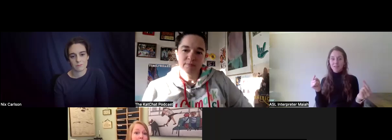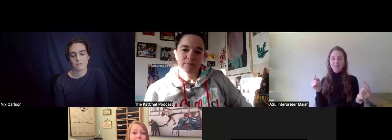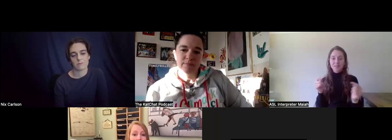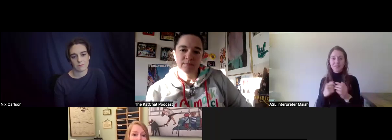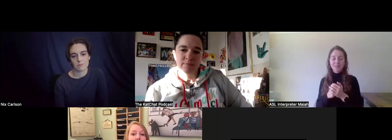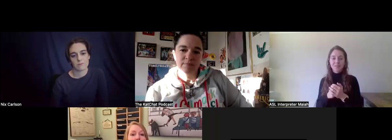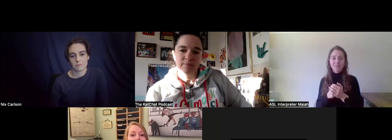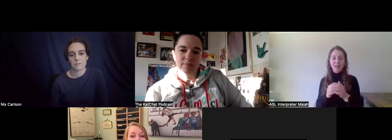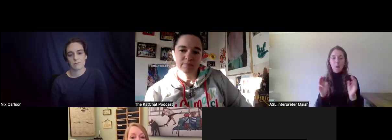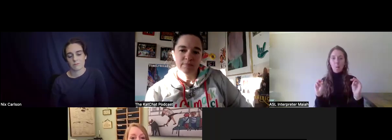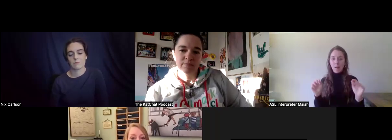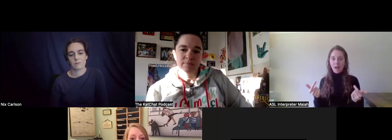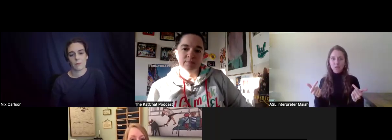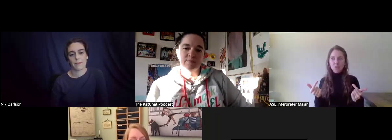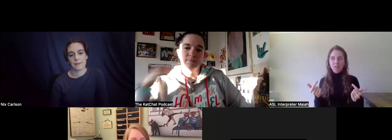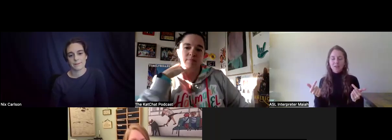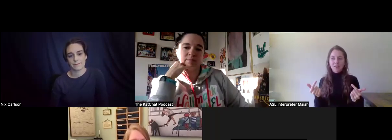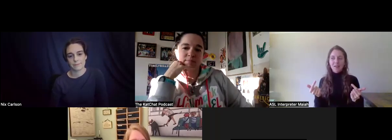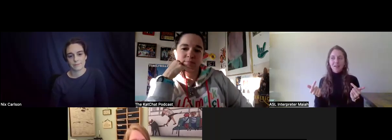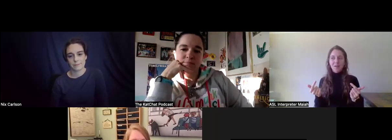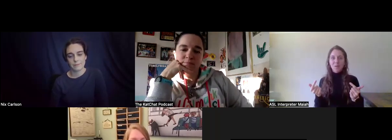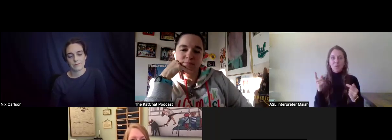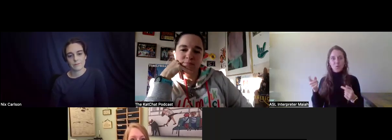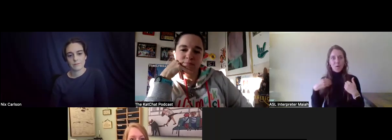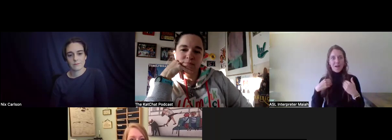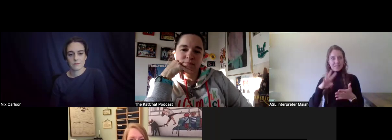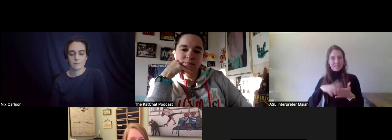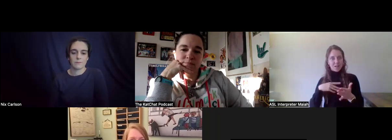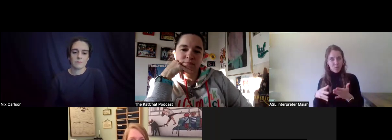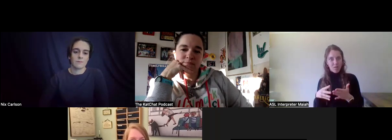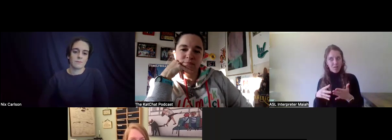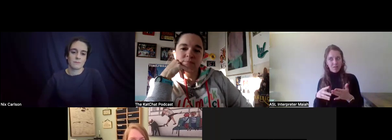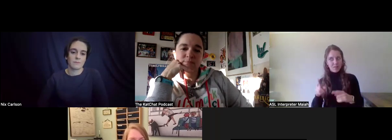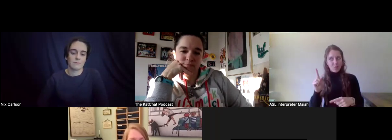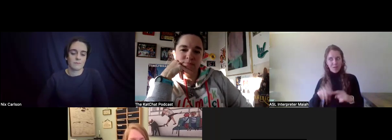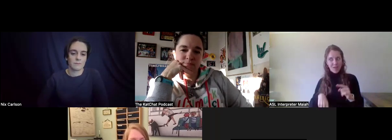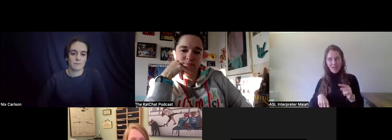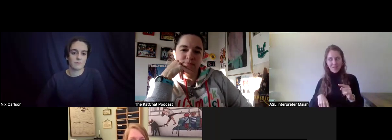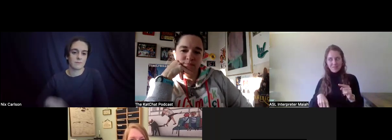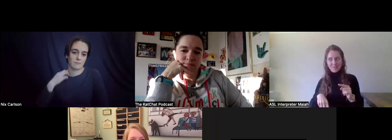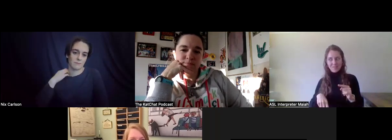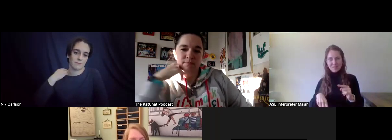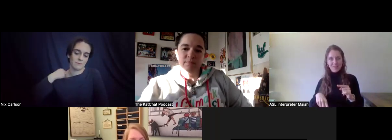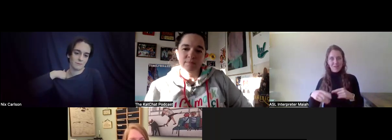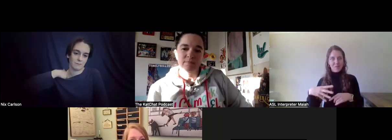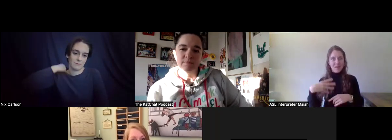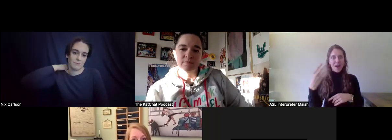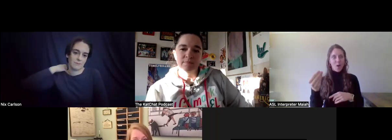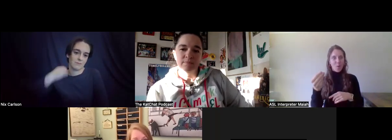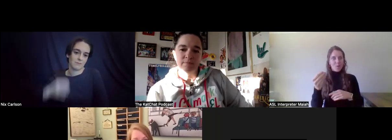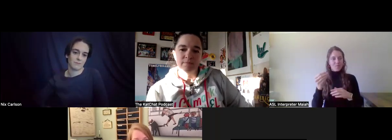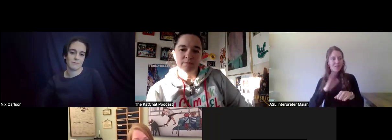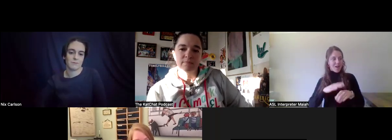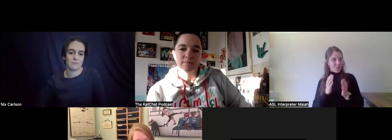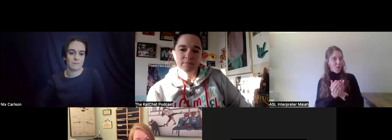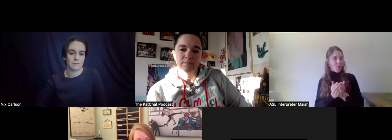gosh, you know, you have a schedule to keep. You can't be out there hugging and kissing people for 3 hours because you